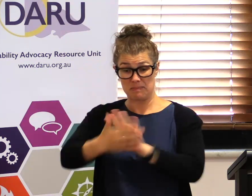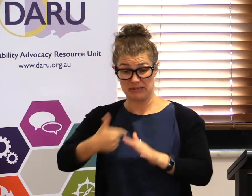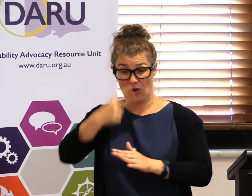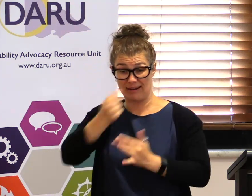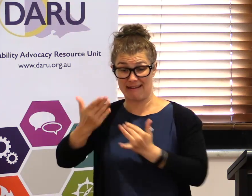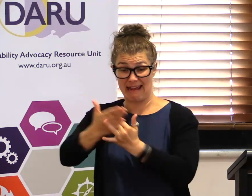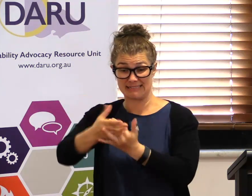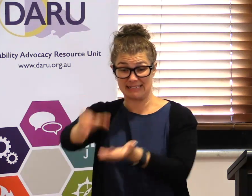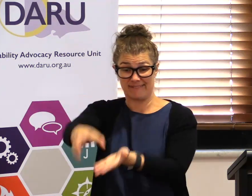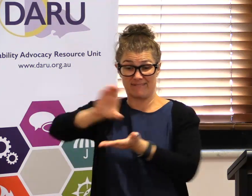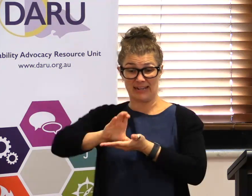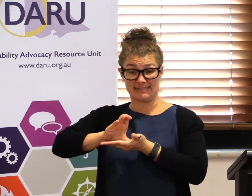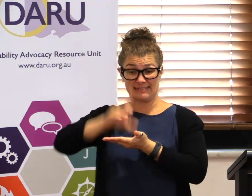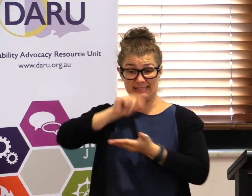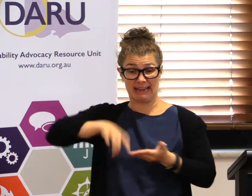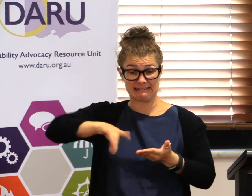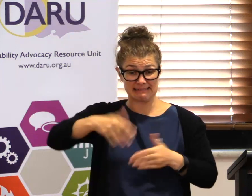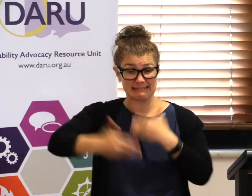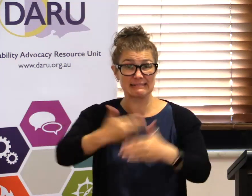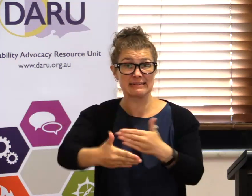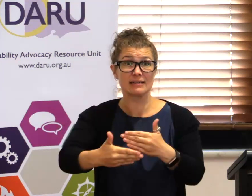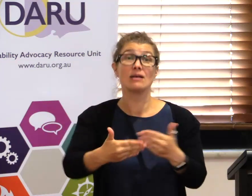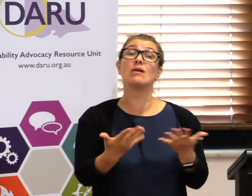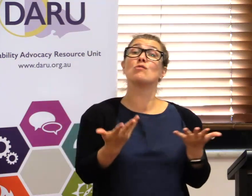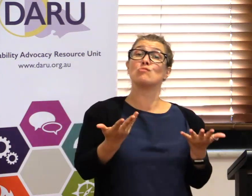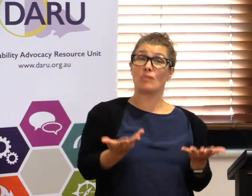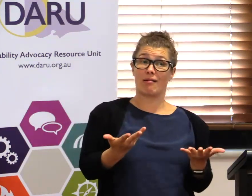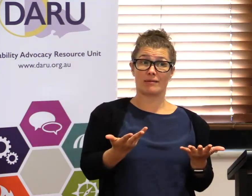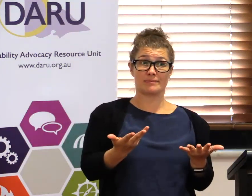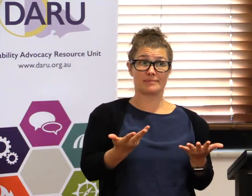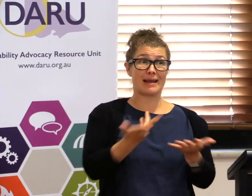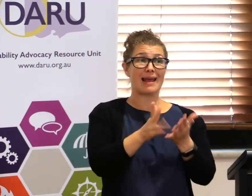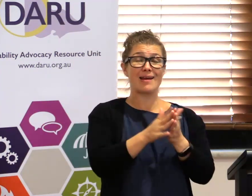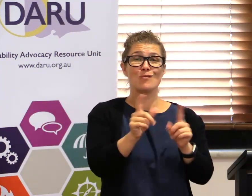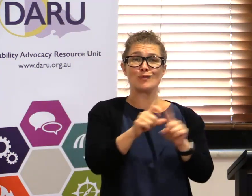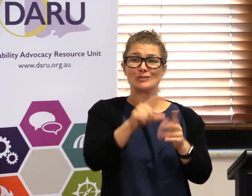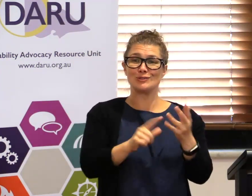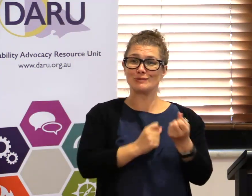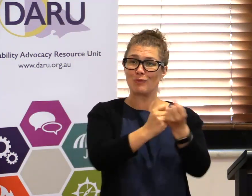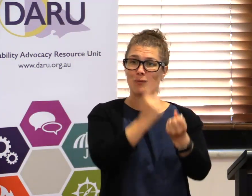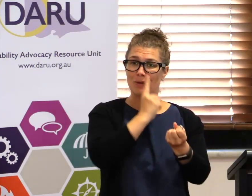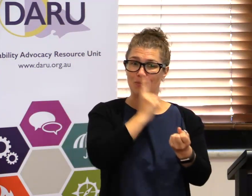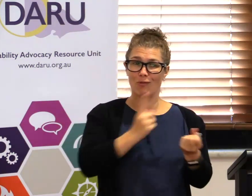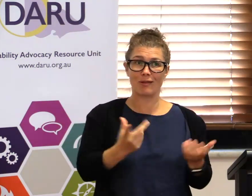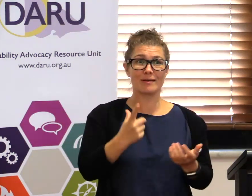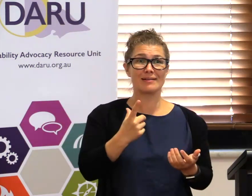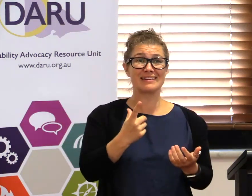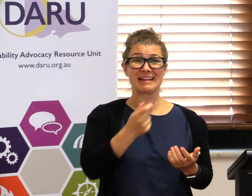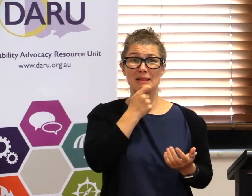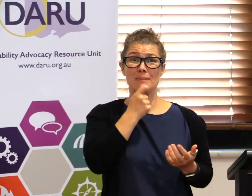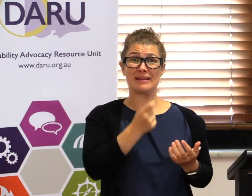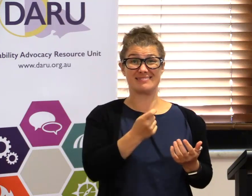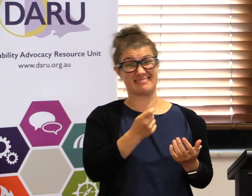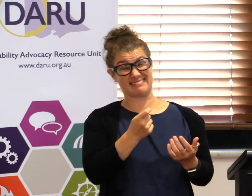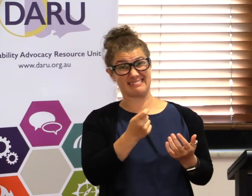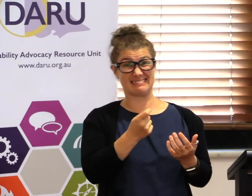So the question was, what do you actually do to support the people? Well, I suppose we're in a dilemma at the moment. It's kind of like we've got the worst of both worlds, in